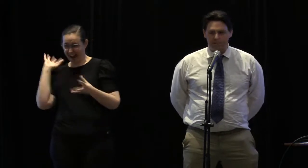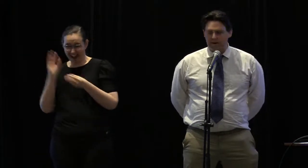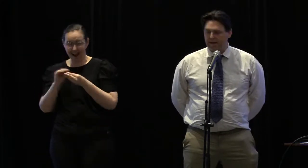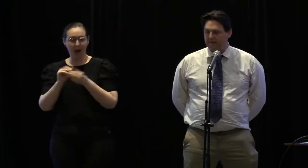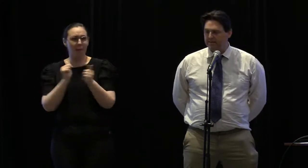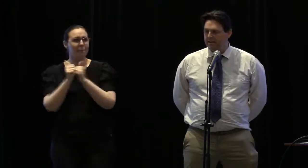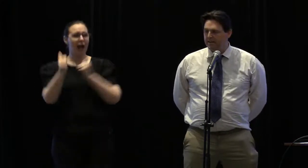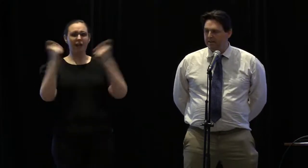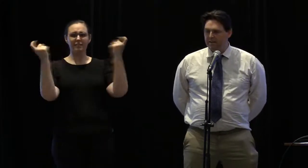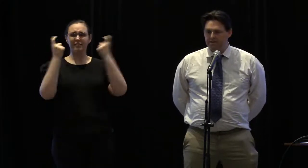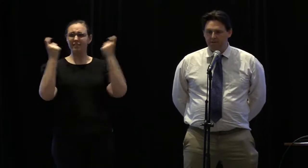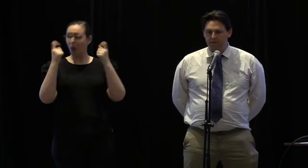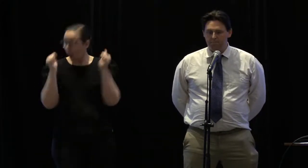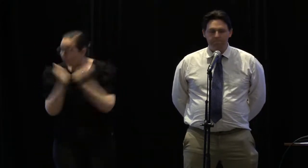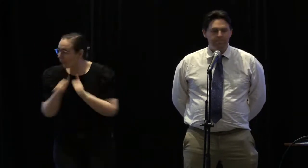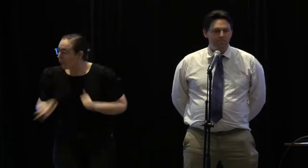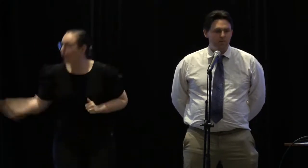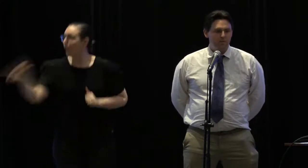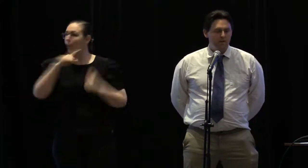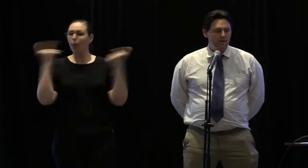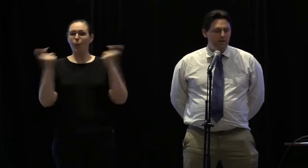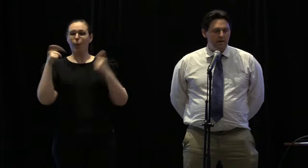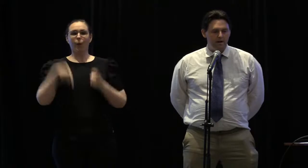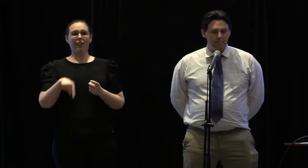British Columbia Act into law.